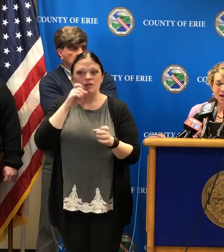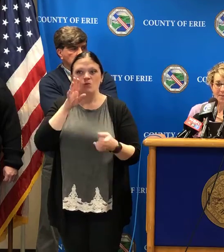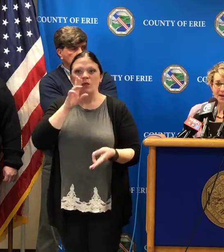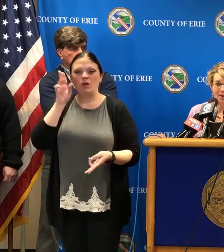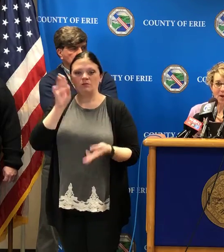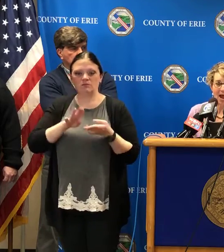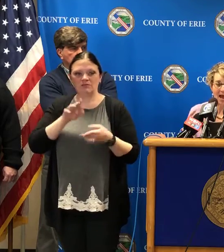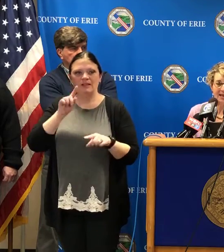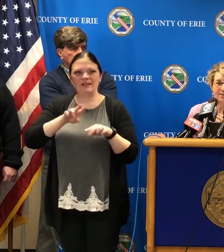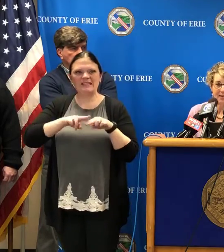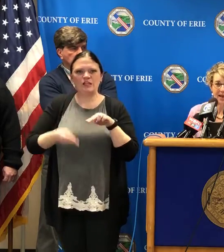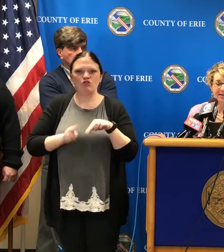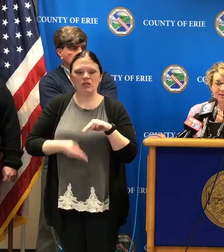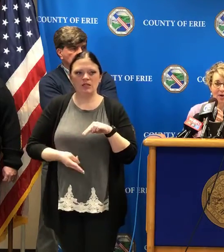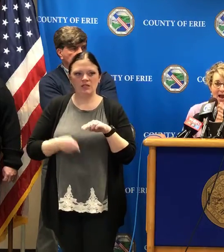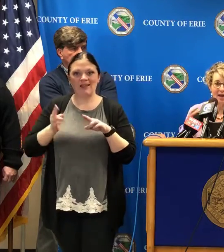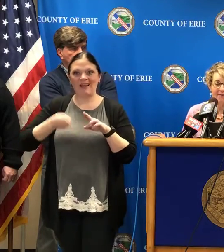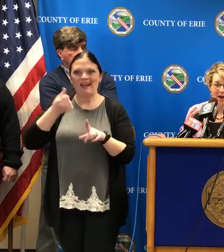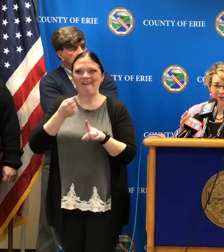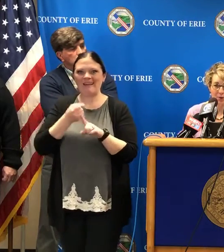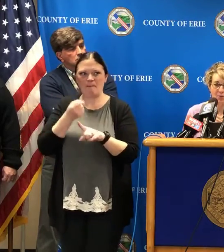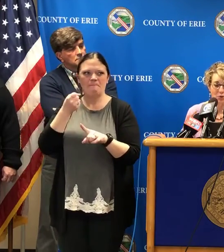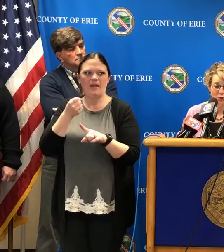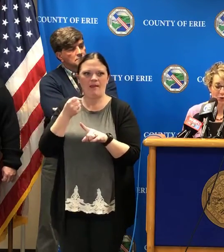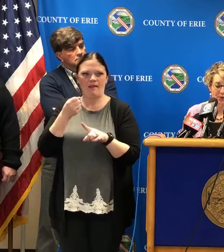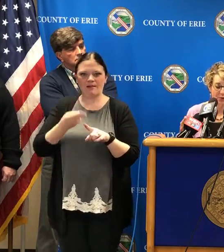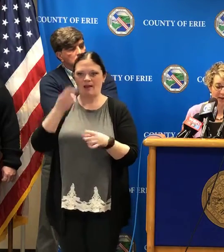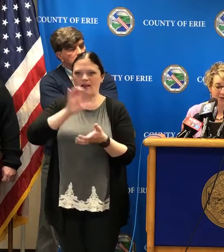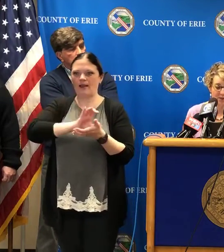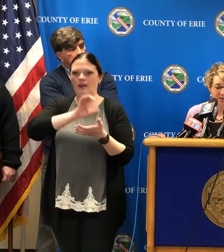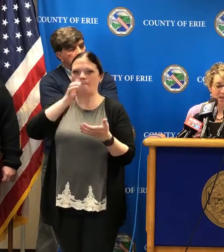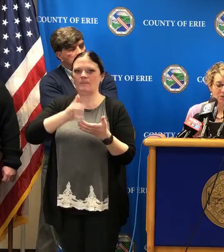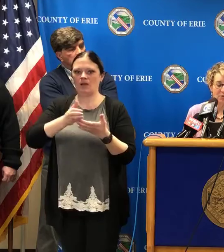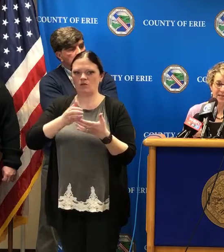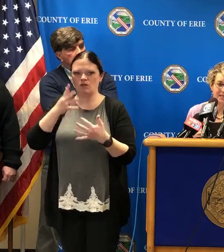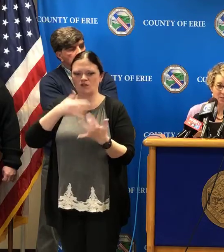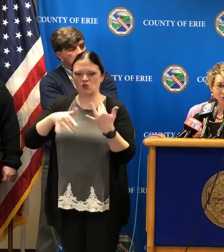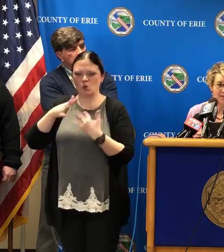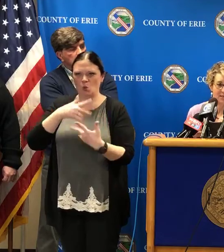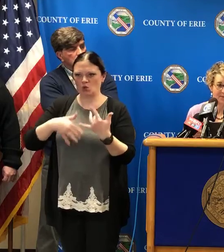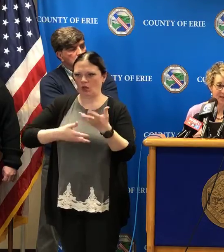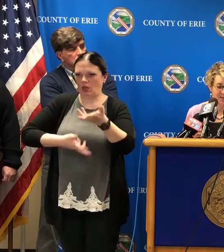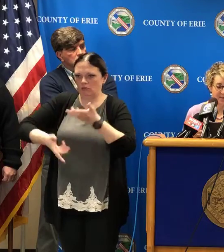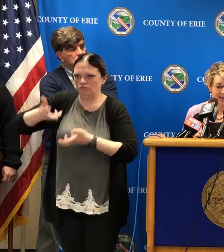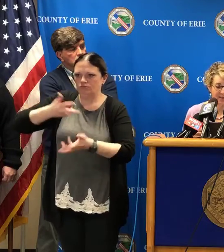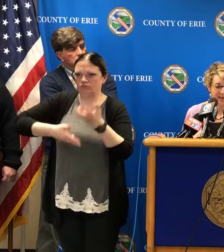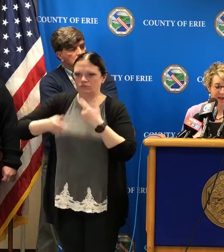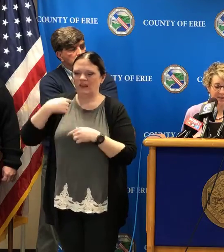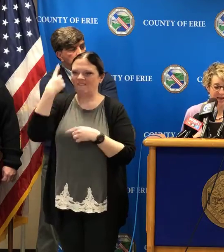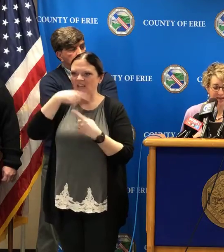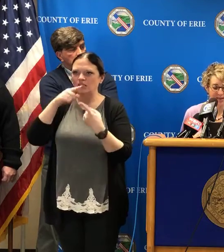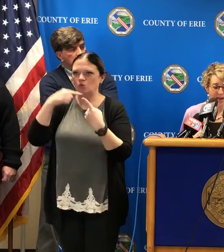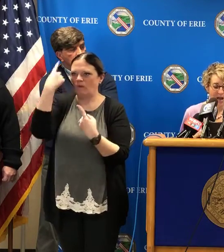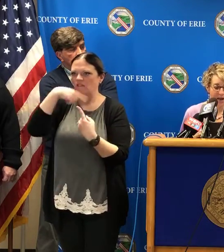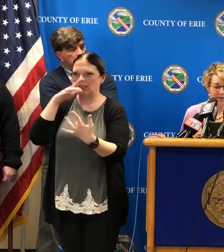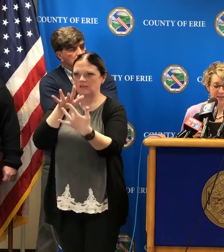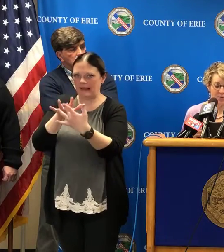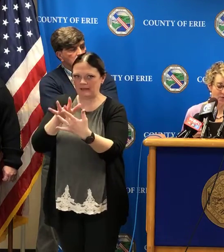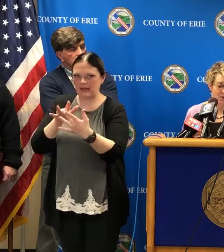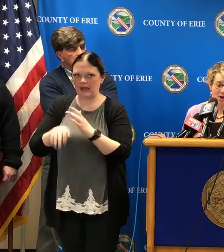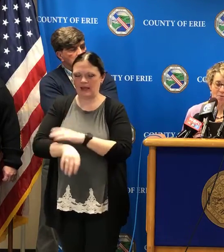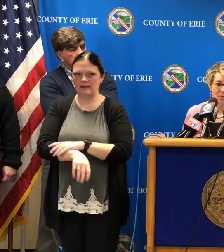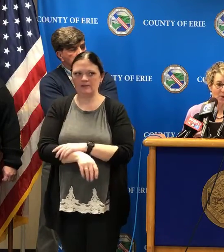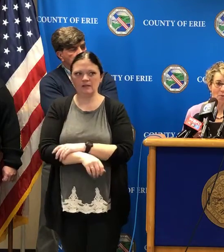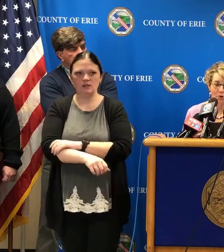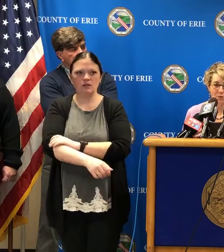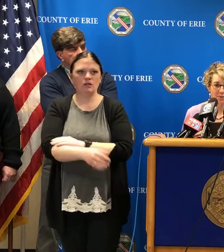decrease, high impact, you know, high volume social interactions. So we want to decrease face-to-face contacts. And so